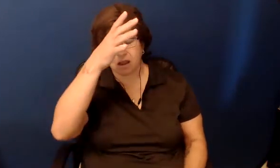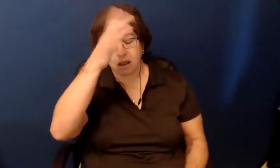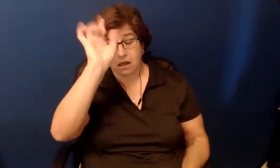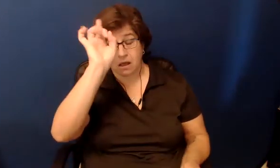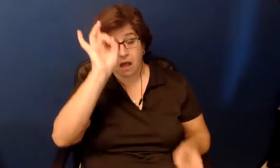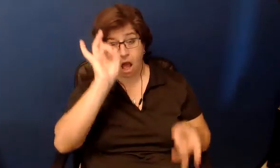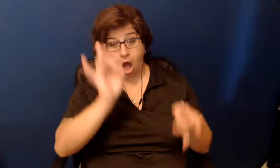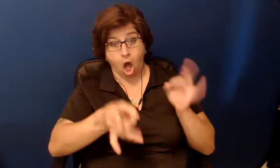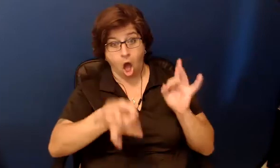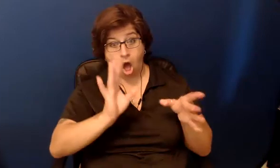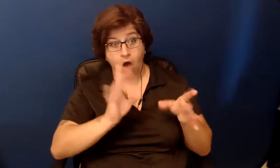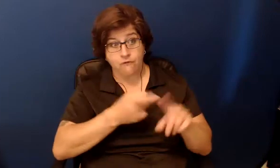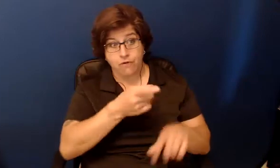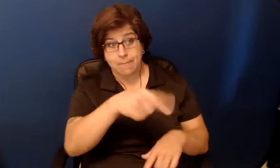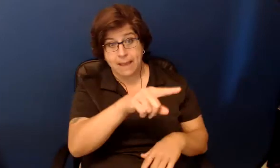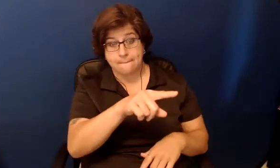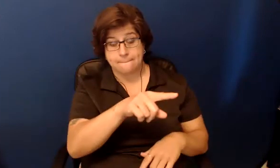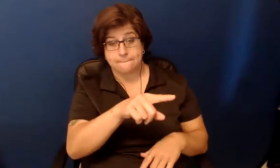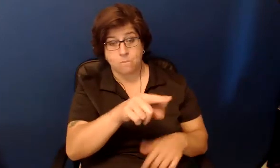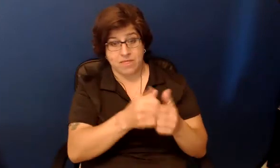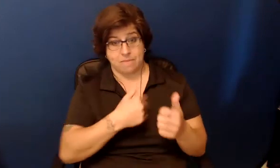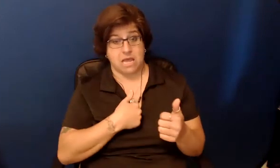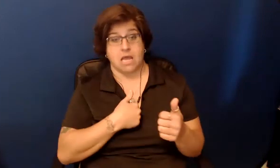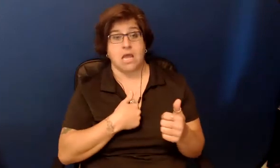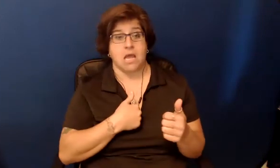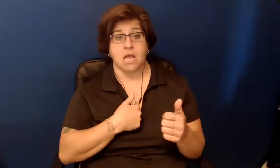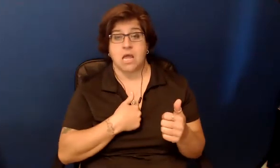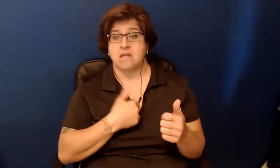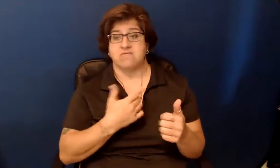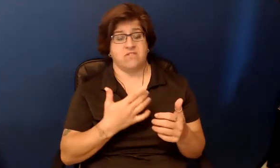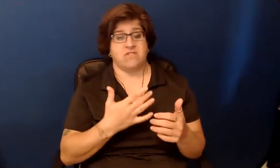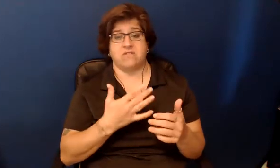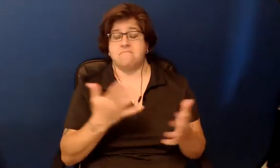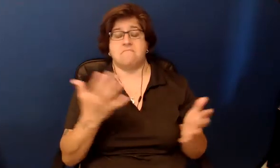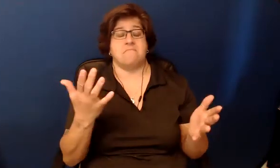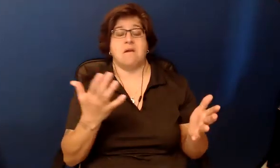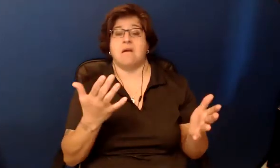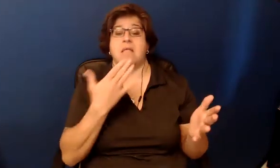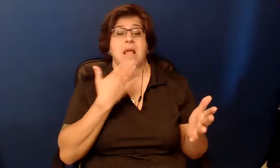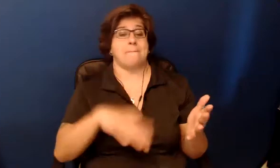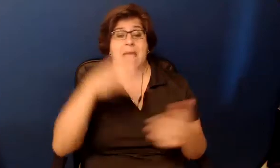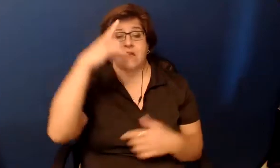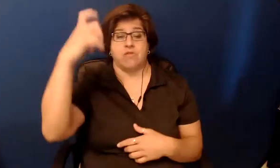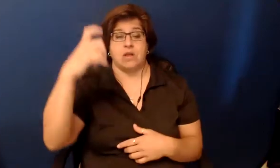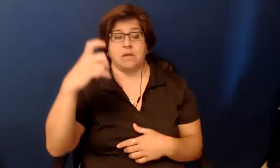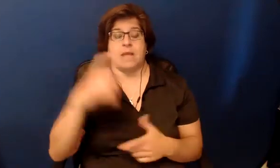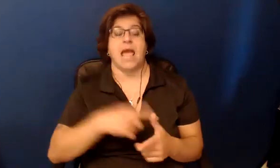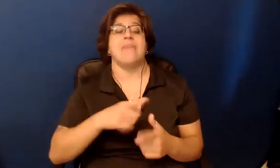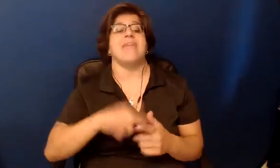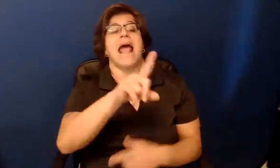life with them, as far as I'm concerned, was a nightmare on their part. With me, it's just one thing after another. And when I